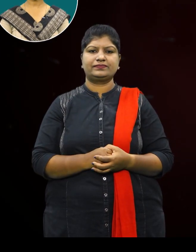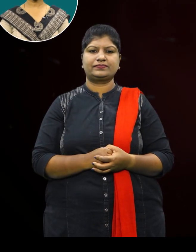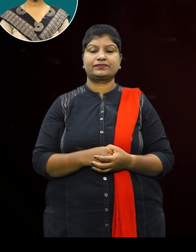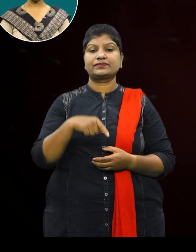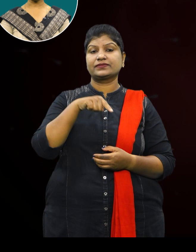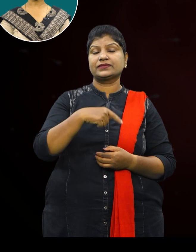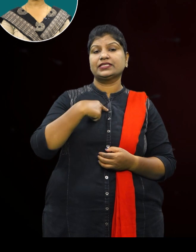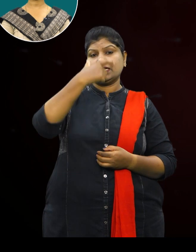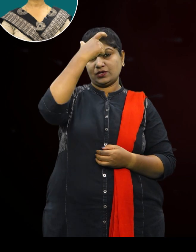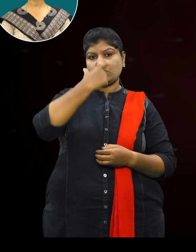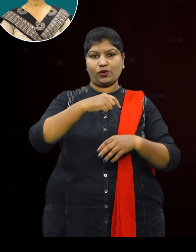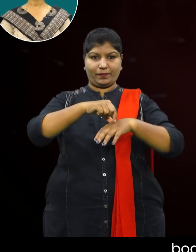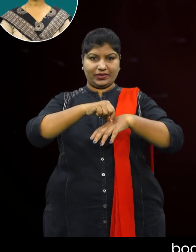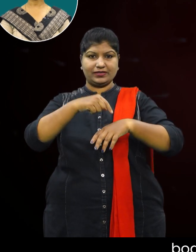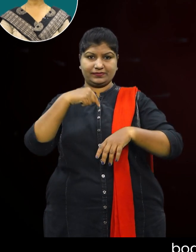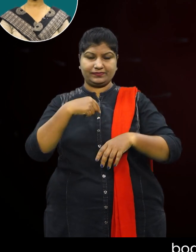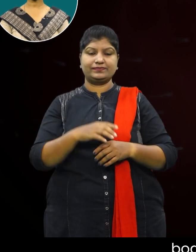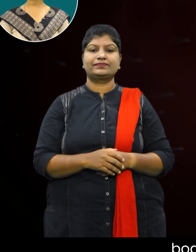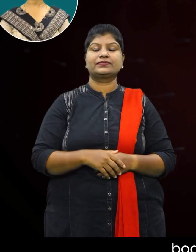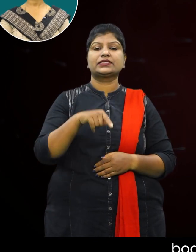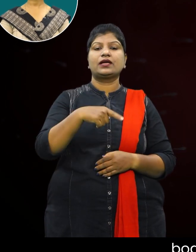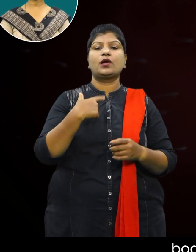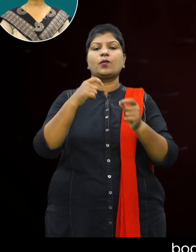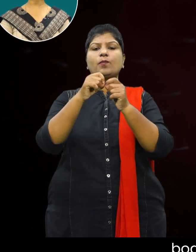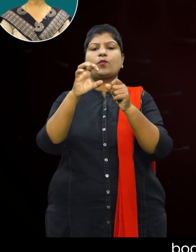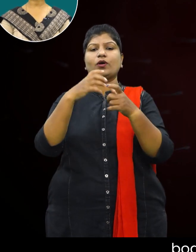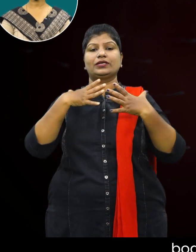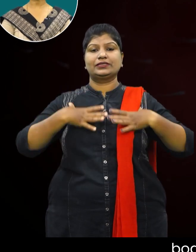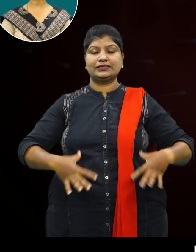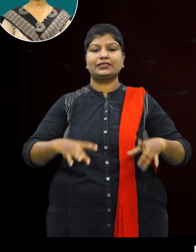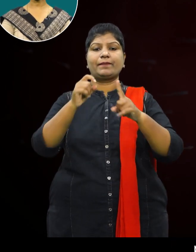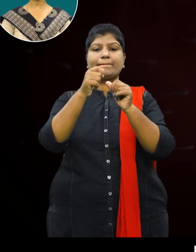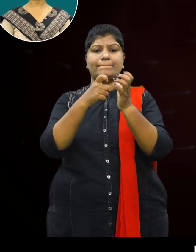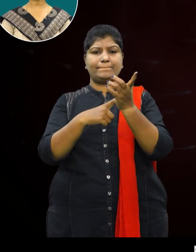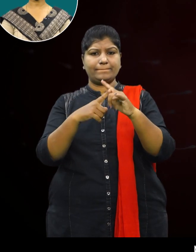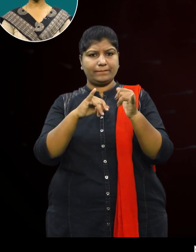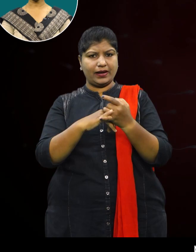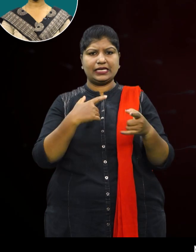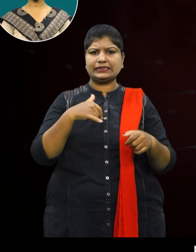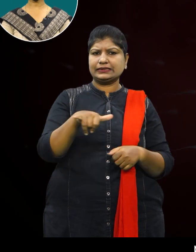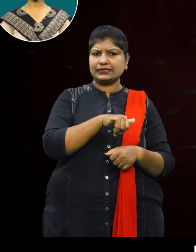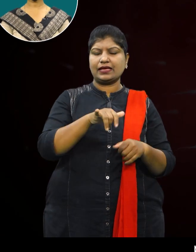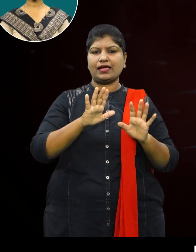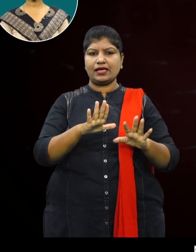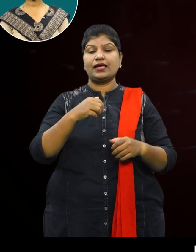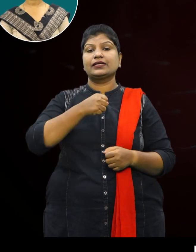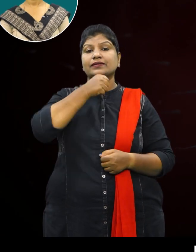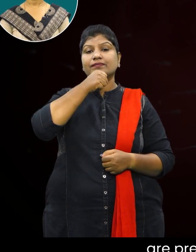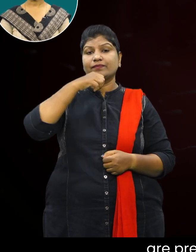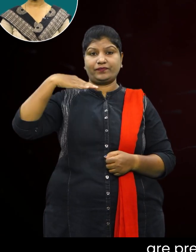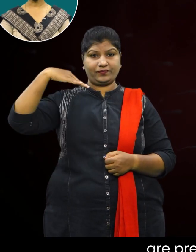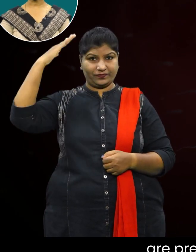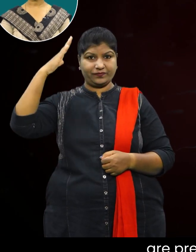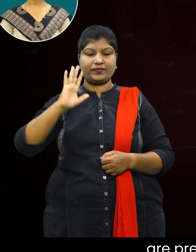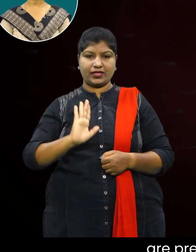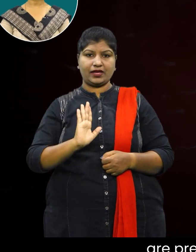In human beings, body parts similar to those present in the adults